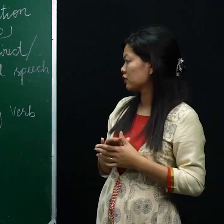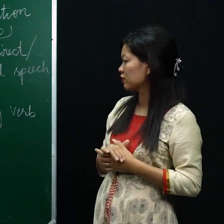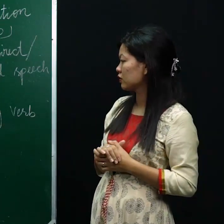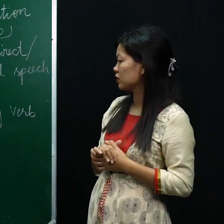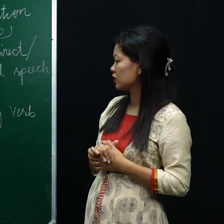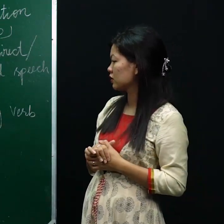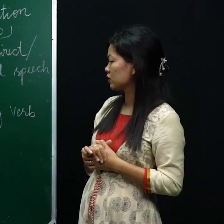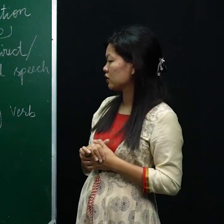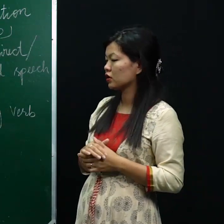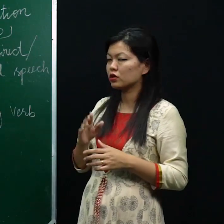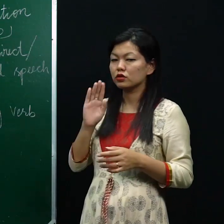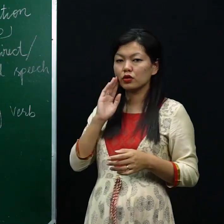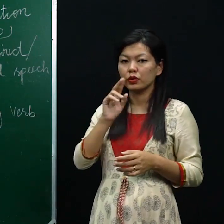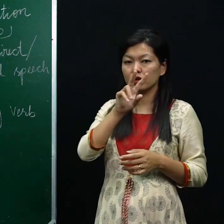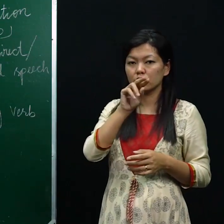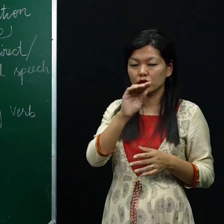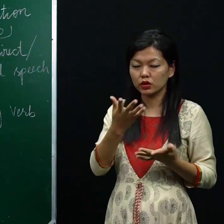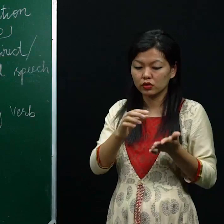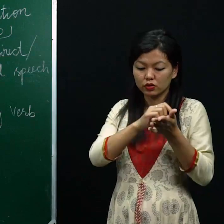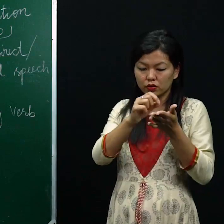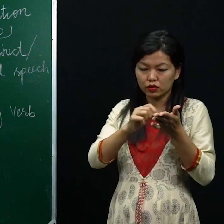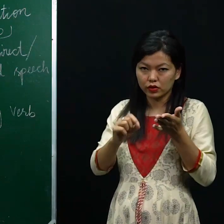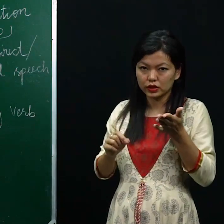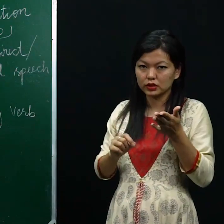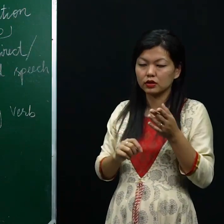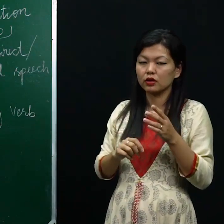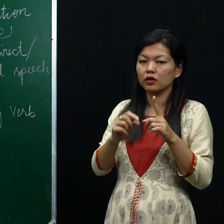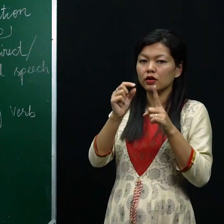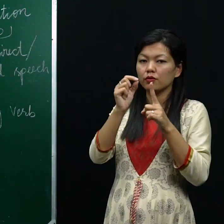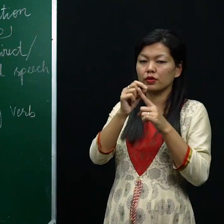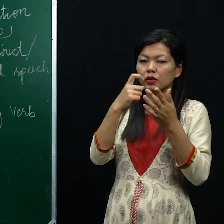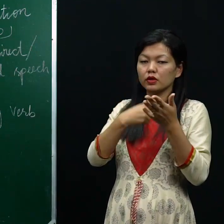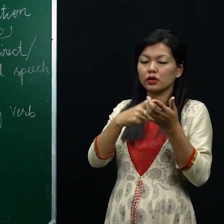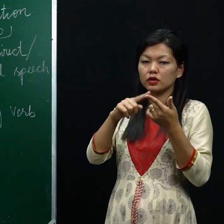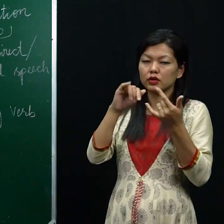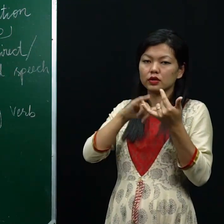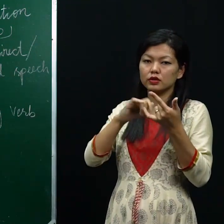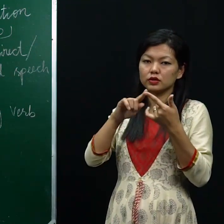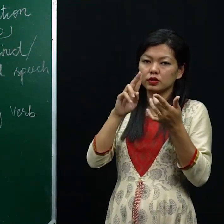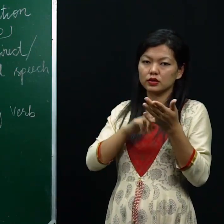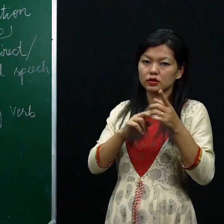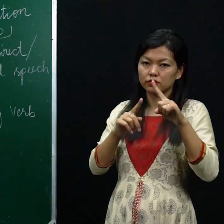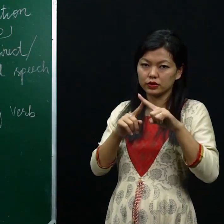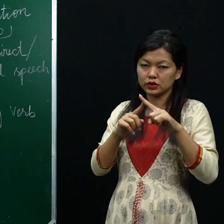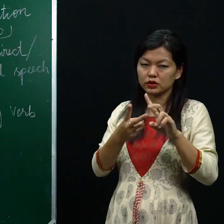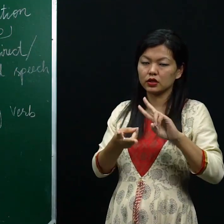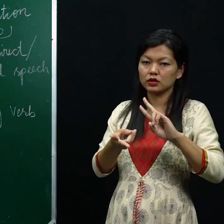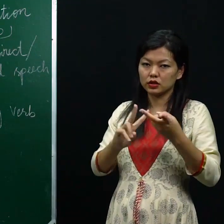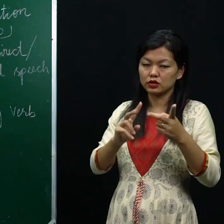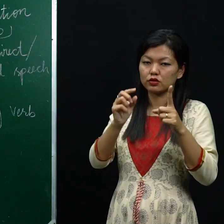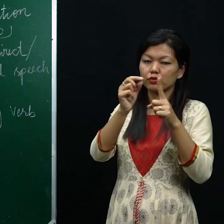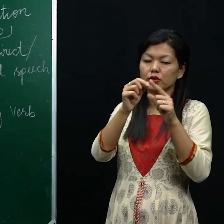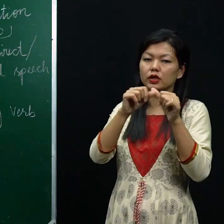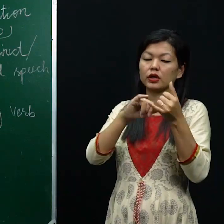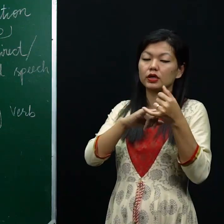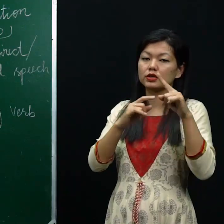it has to be changed compulsorily to the past tense when you are writing a reported speech or indirect